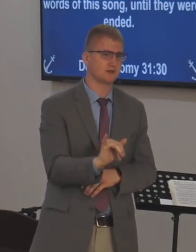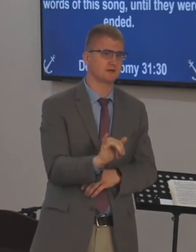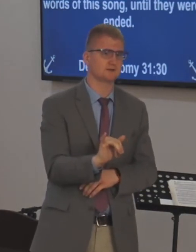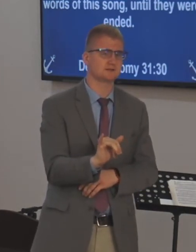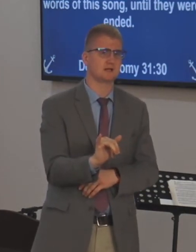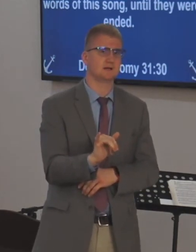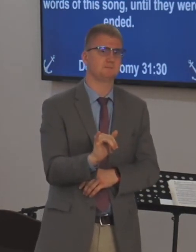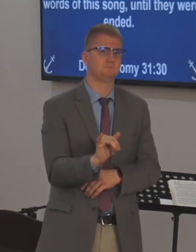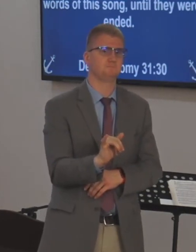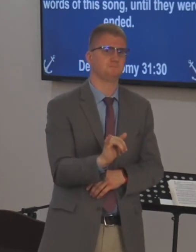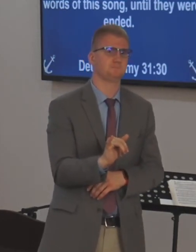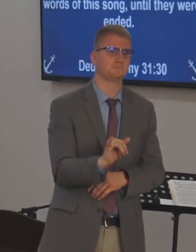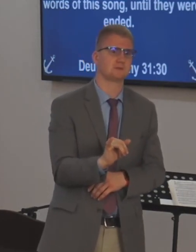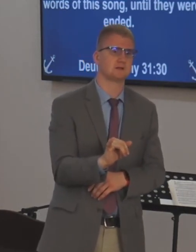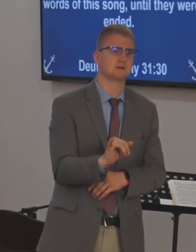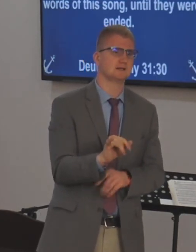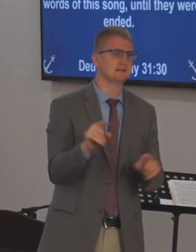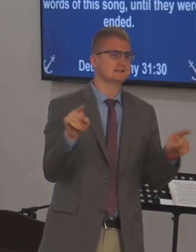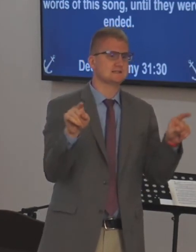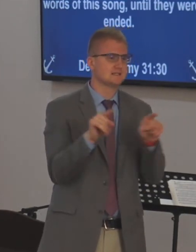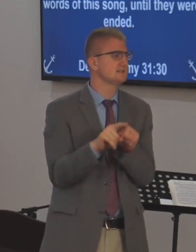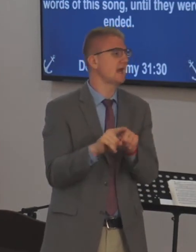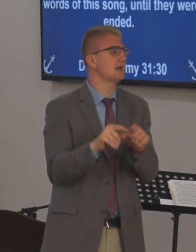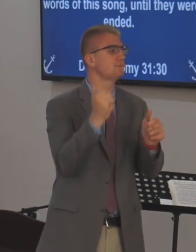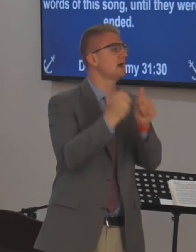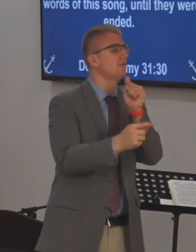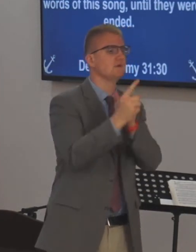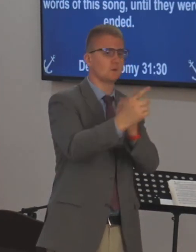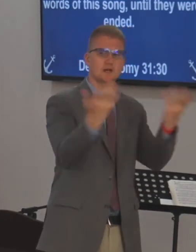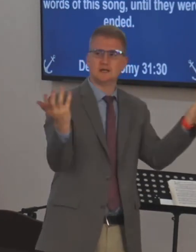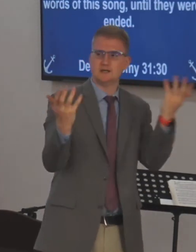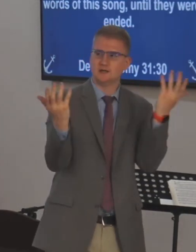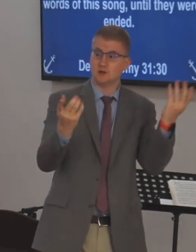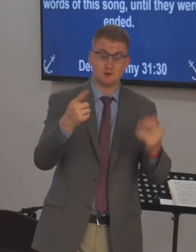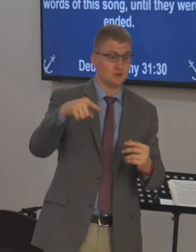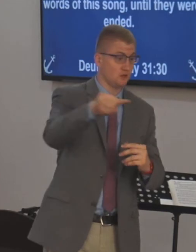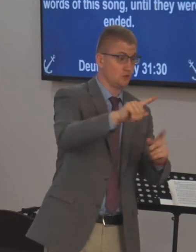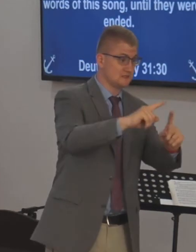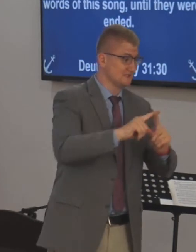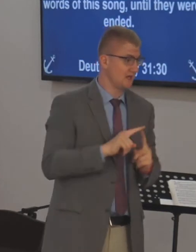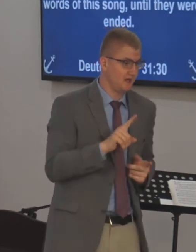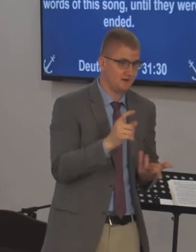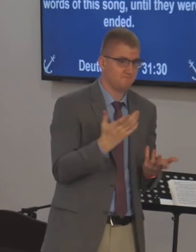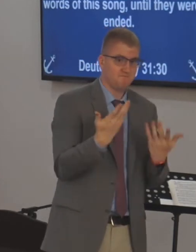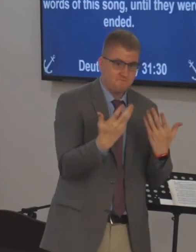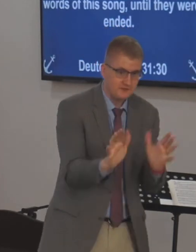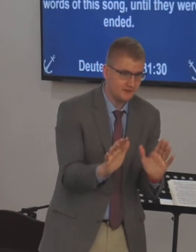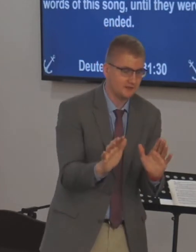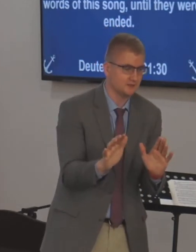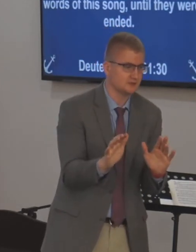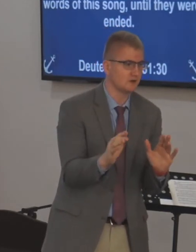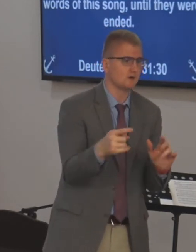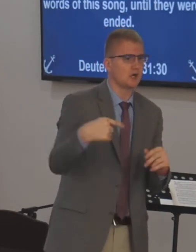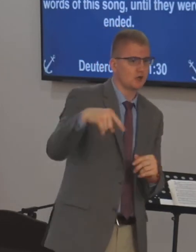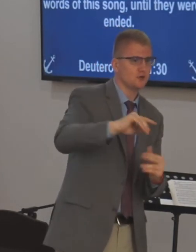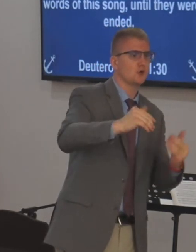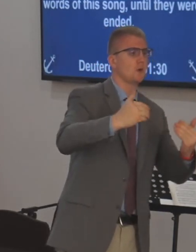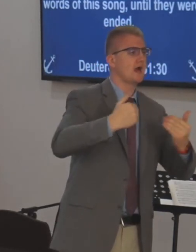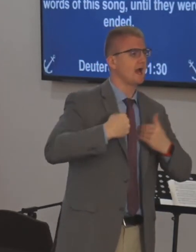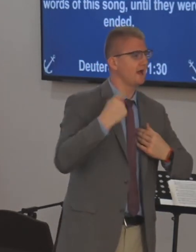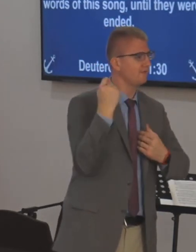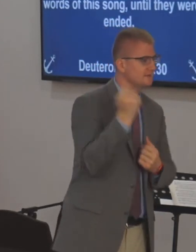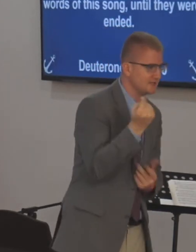saved, you got a testimony. That's all you need, two or three verses to start. And you're going to say, well, what if they ask me a question I don't